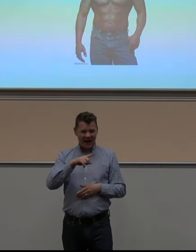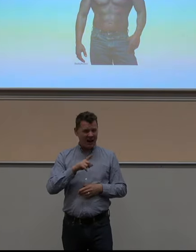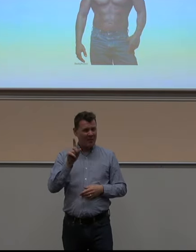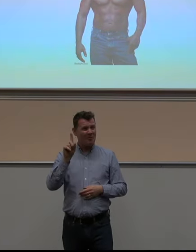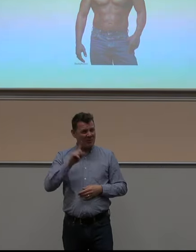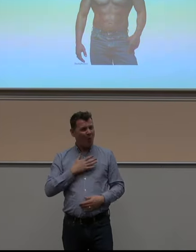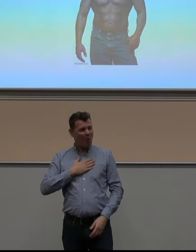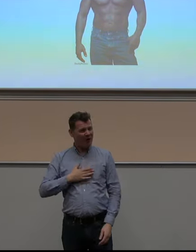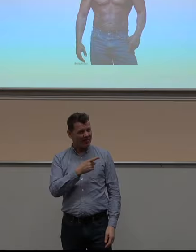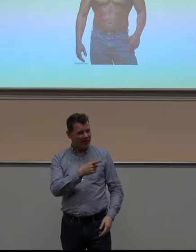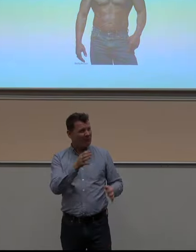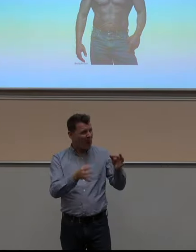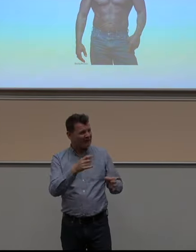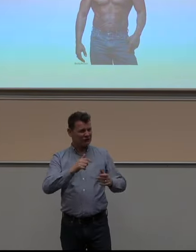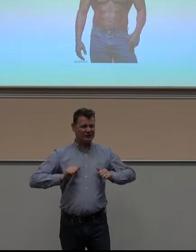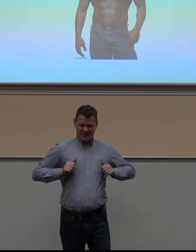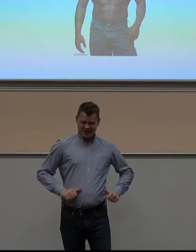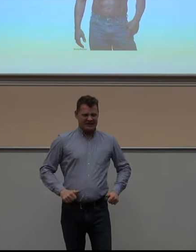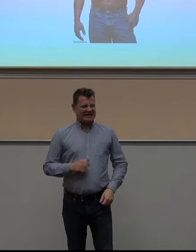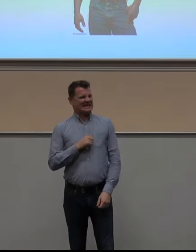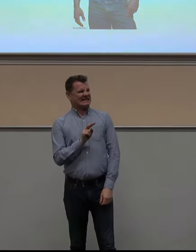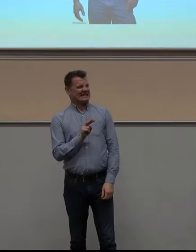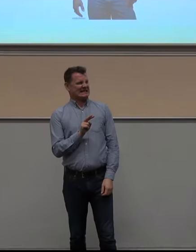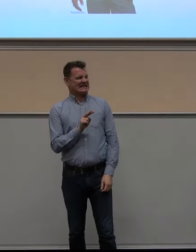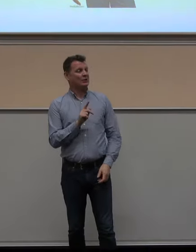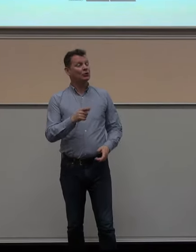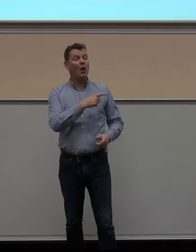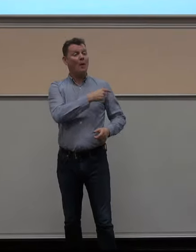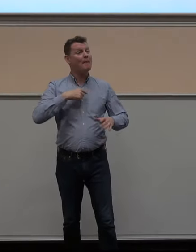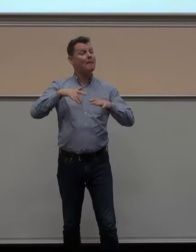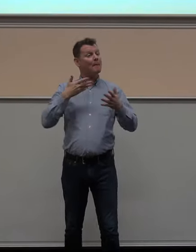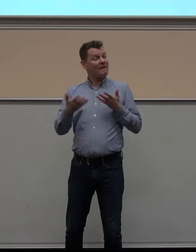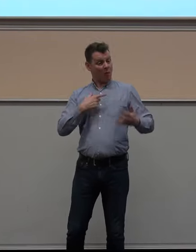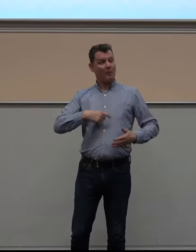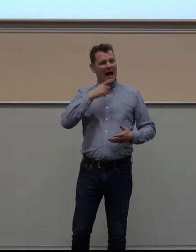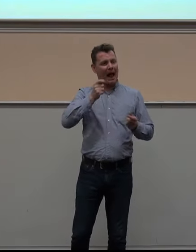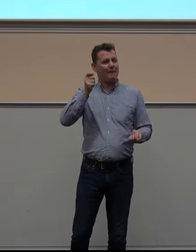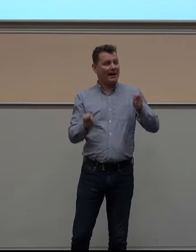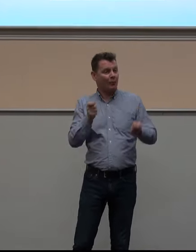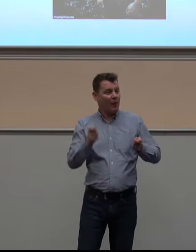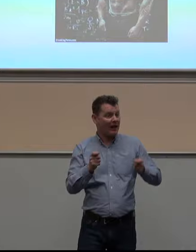And as performers, we can manipulate that. So if I show you this picture,